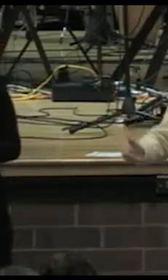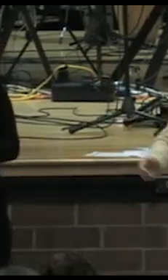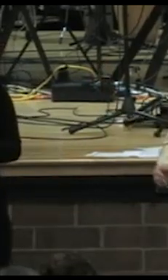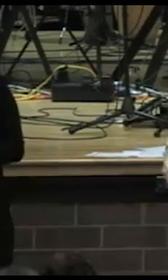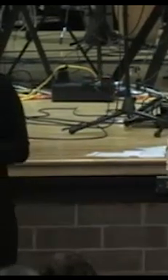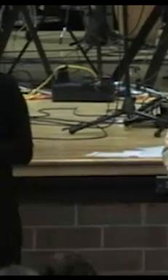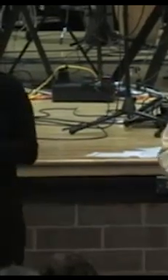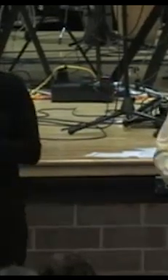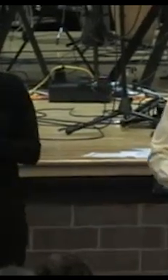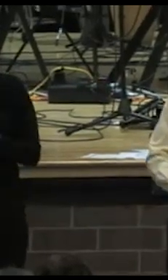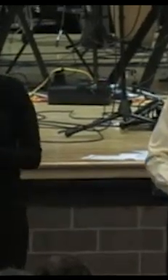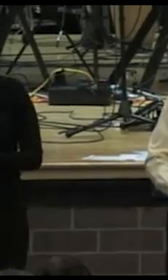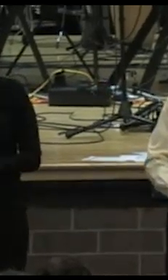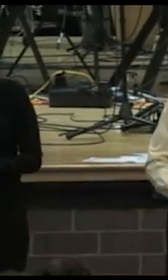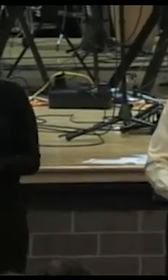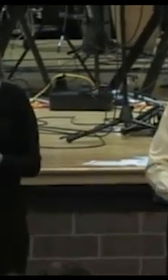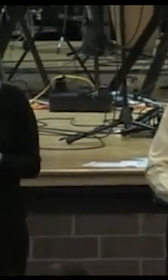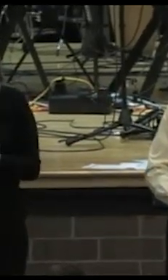That was weak.